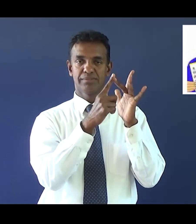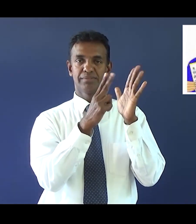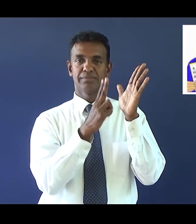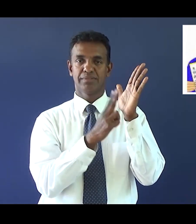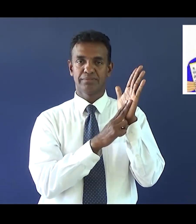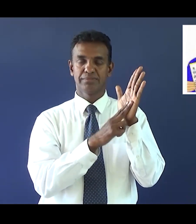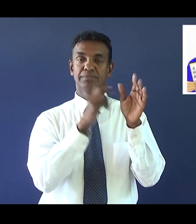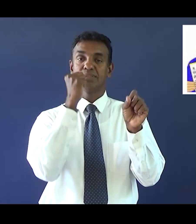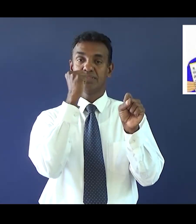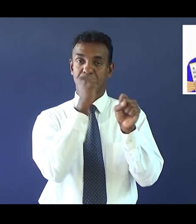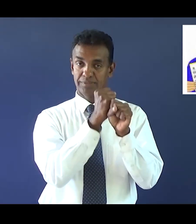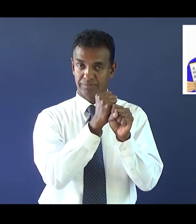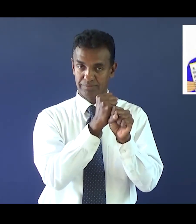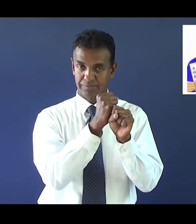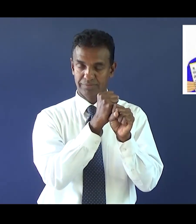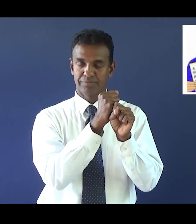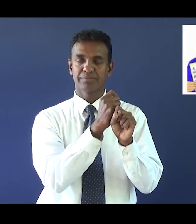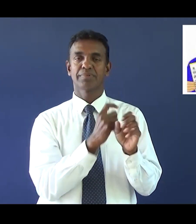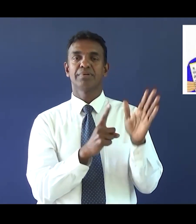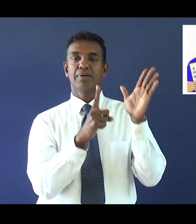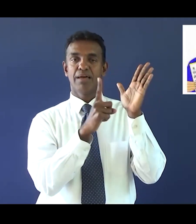366/07. Easy Read.